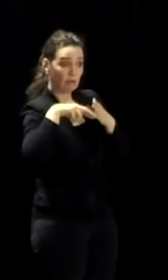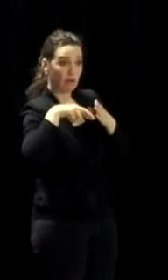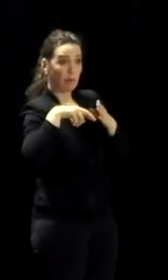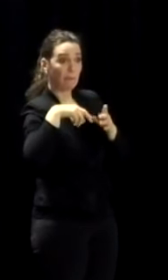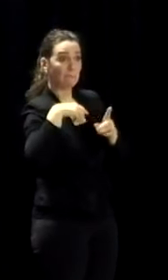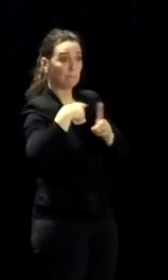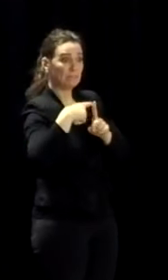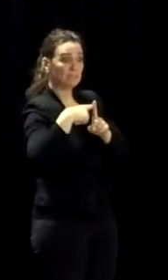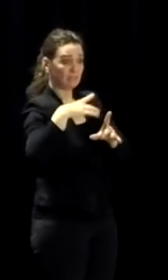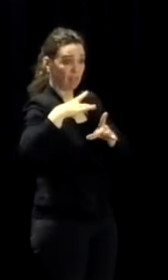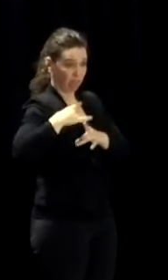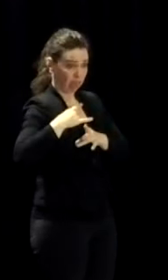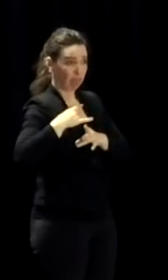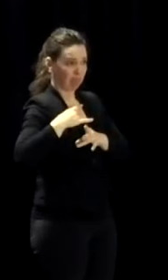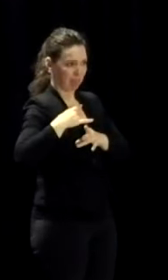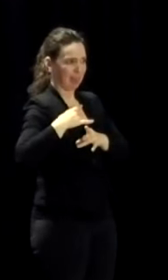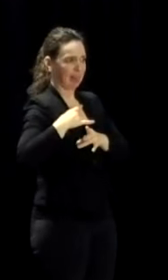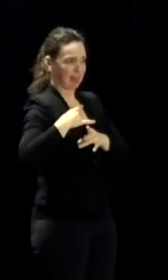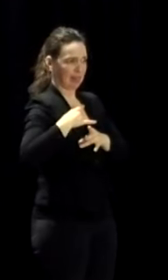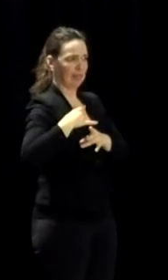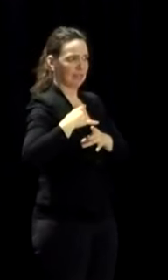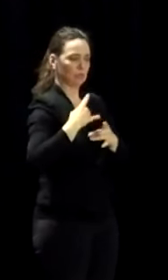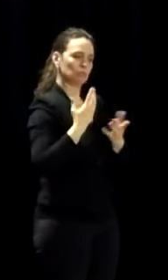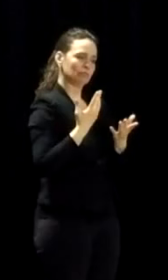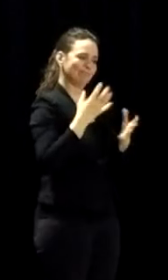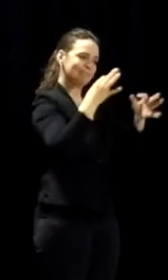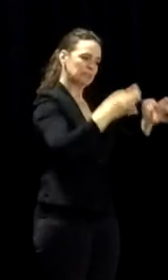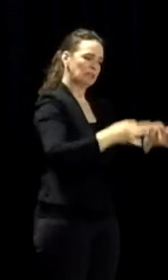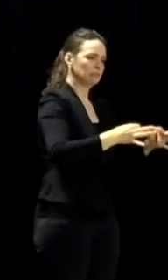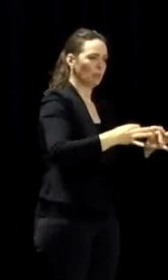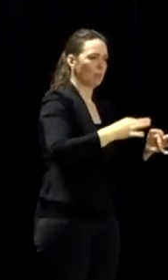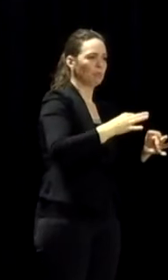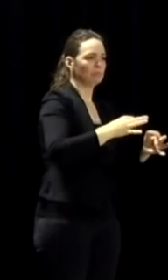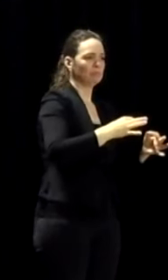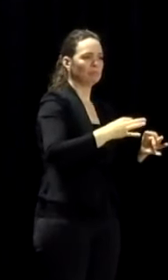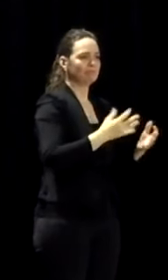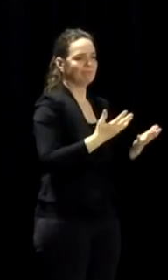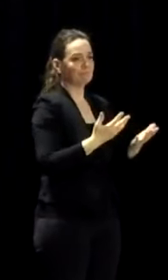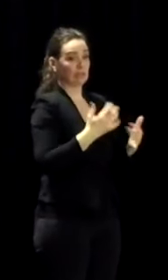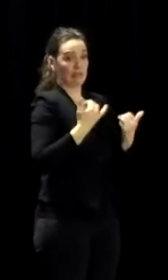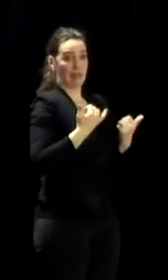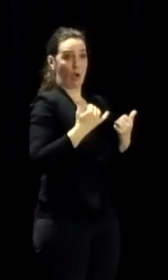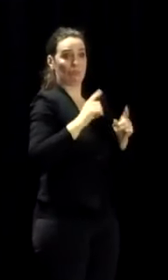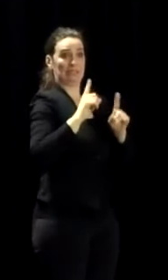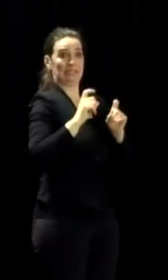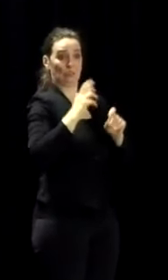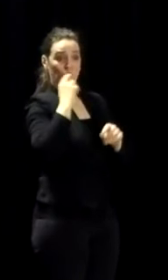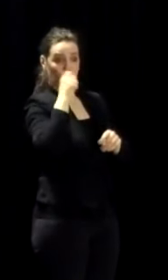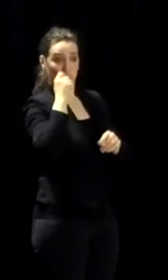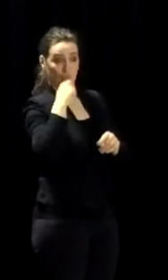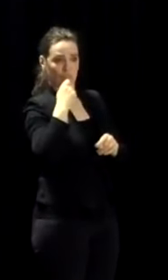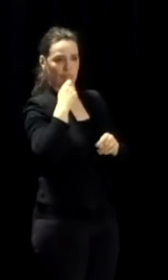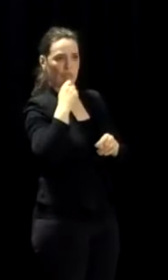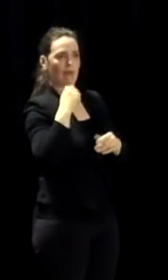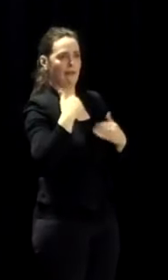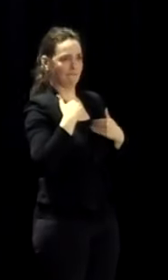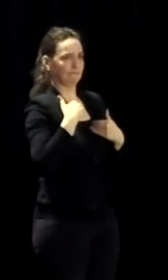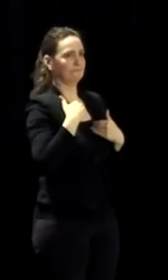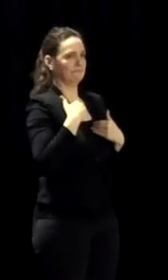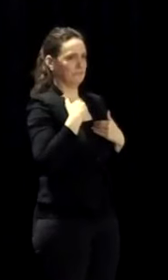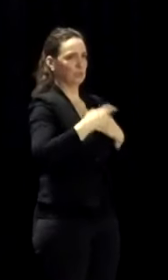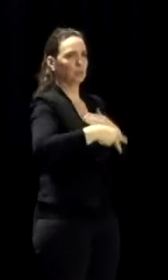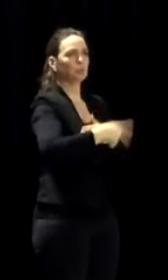working off really a 48-hour, a 2-day window with results. So our hope is that our curve